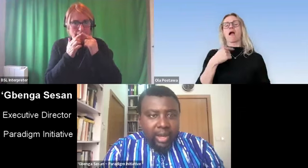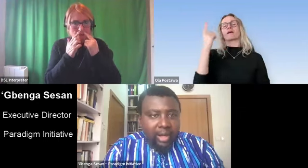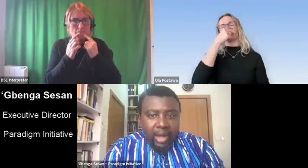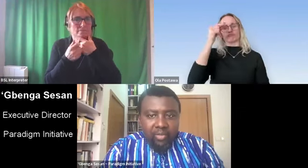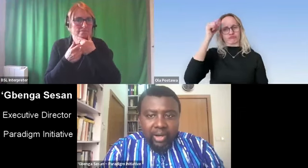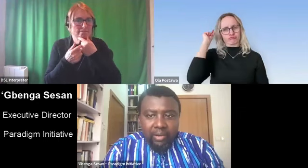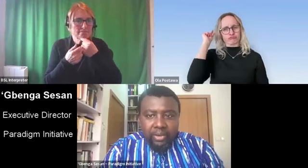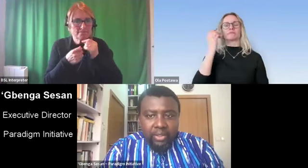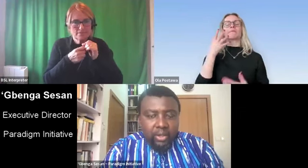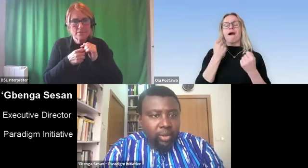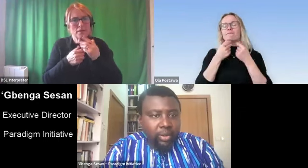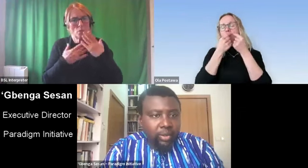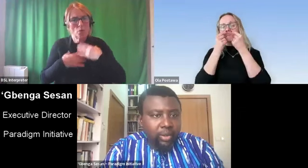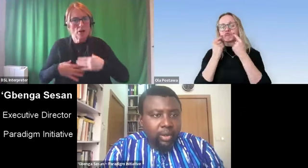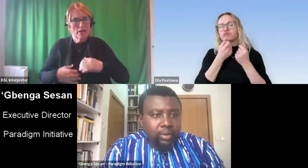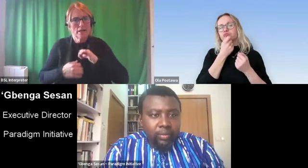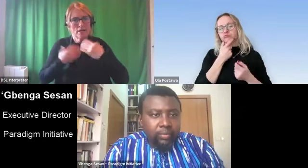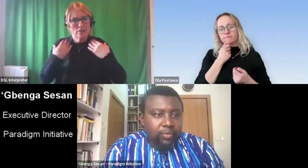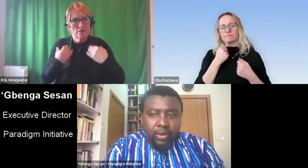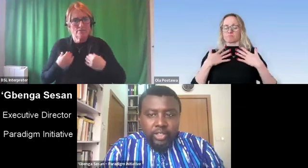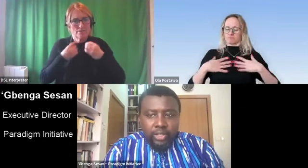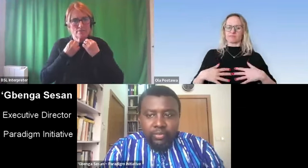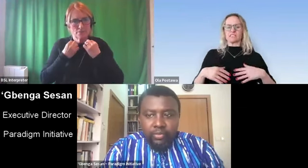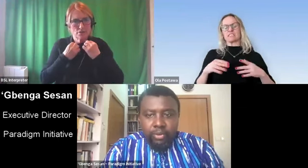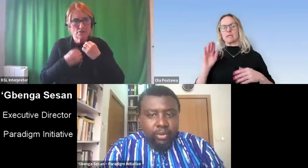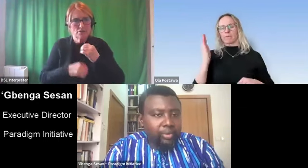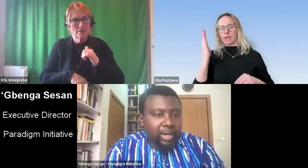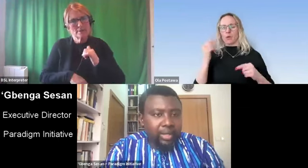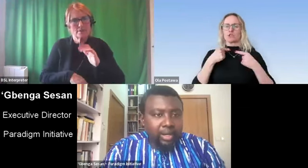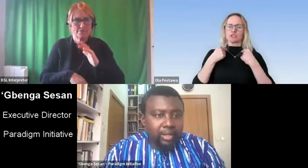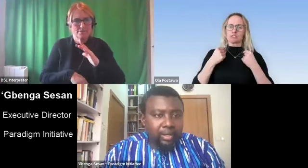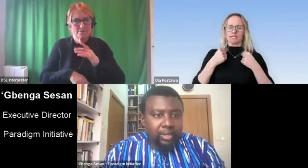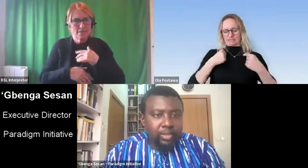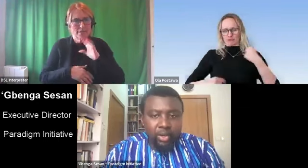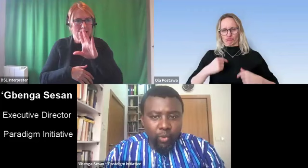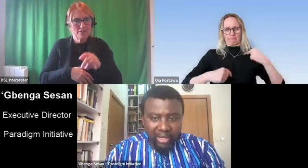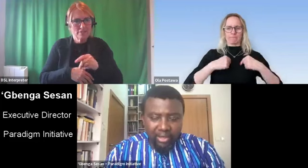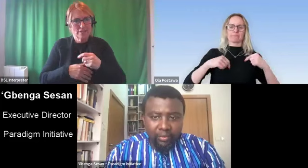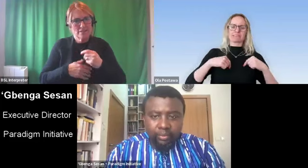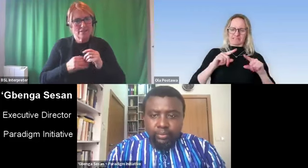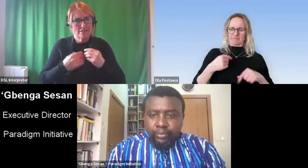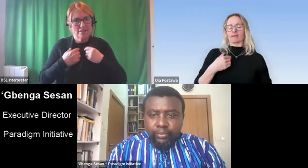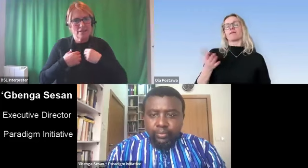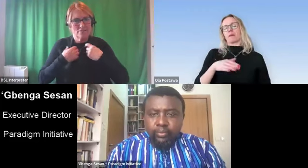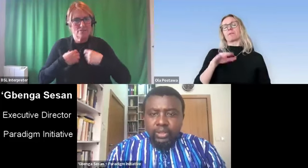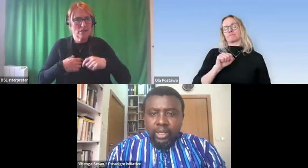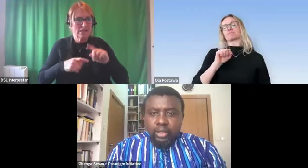I'm wearing an African print top with various shades of blue and a streak of white.